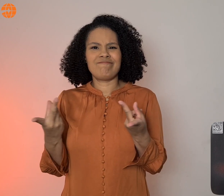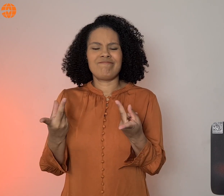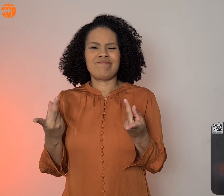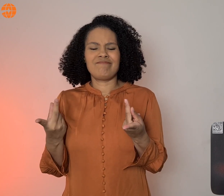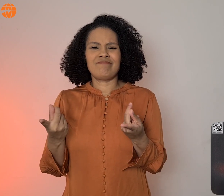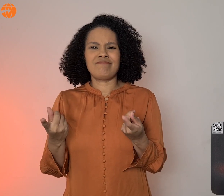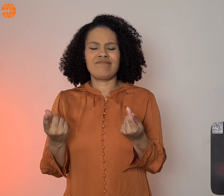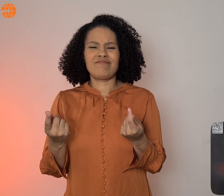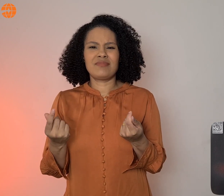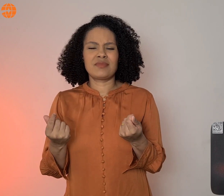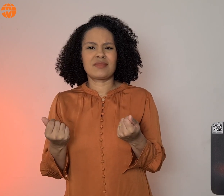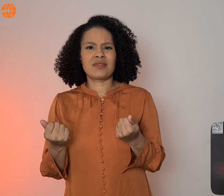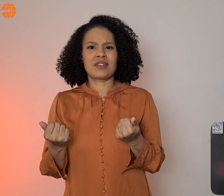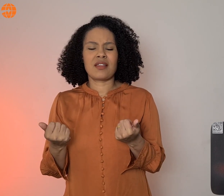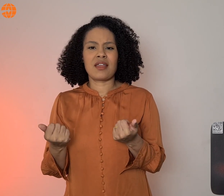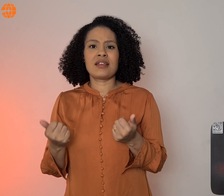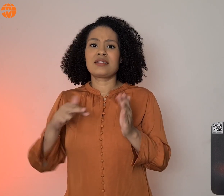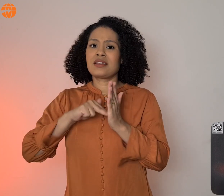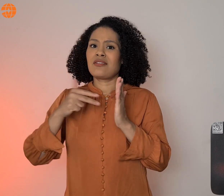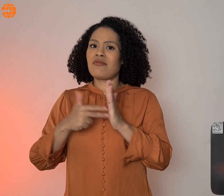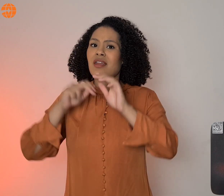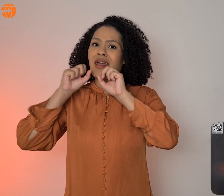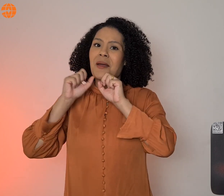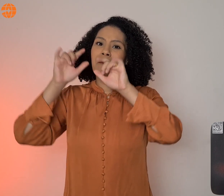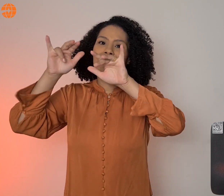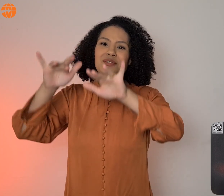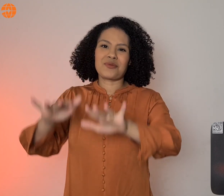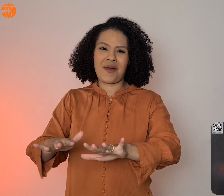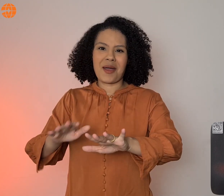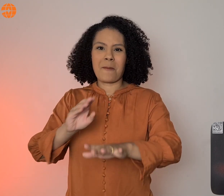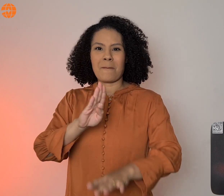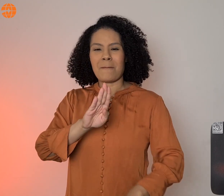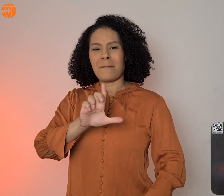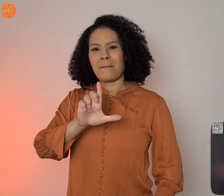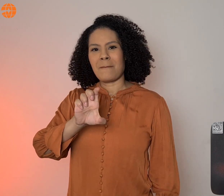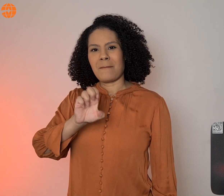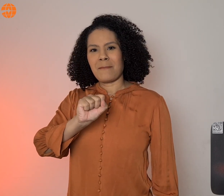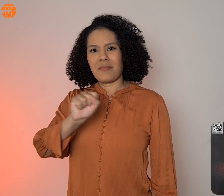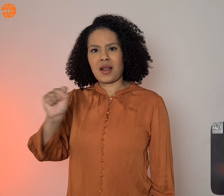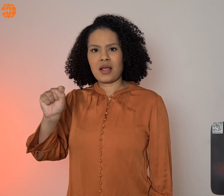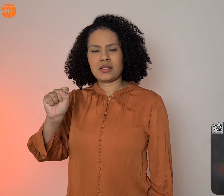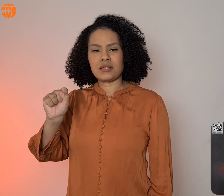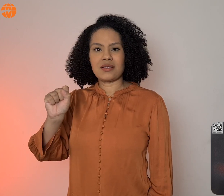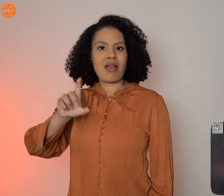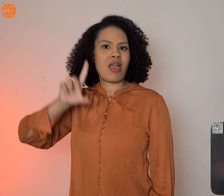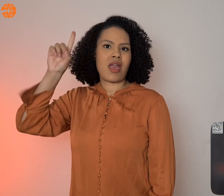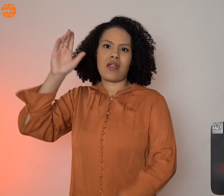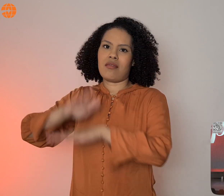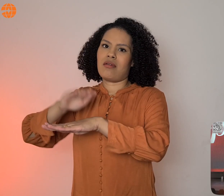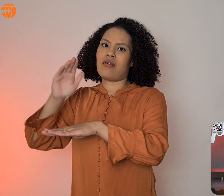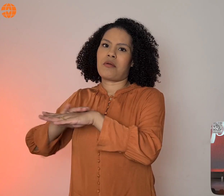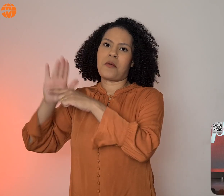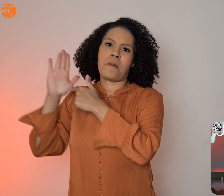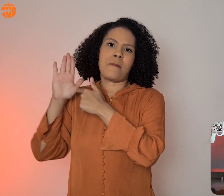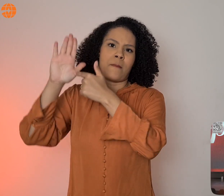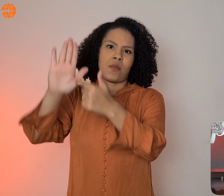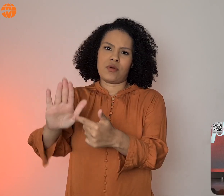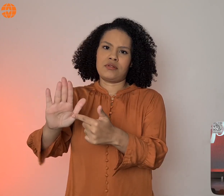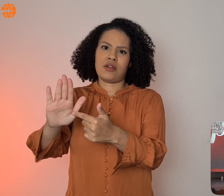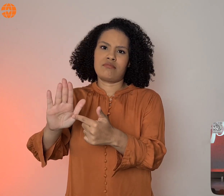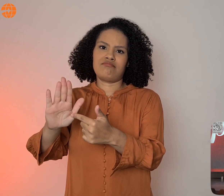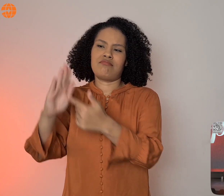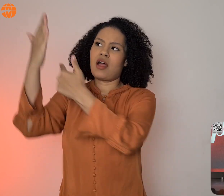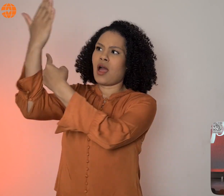inglês que nós usamos para esse texto significa abençoar. I mean, God is the one who has the ability to help and to show